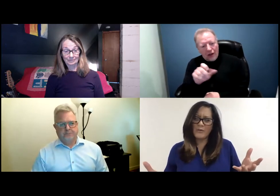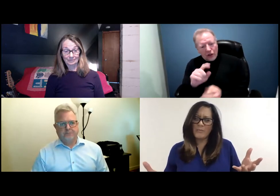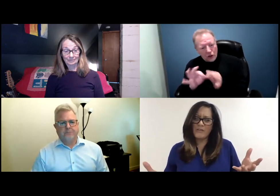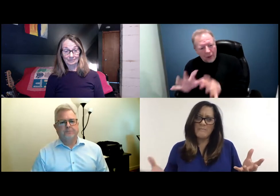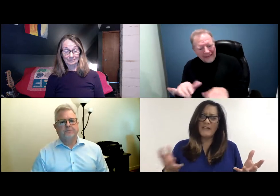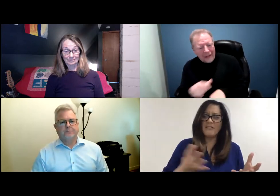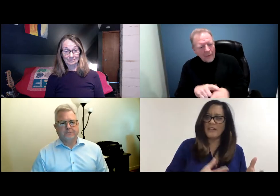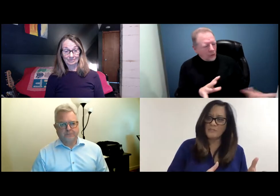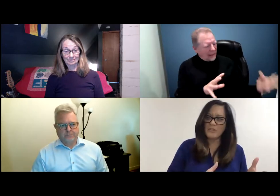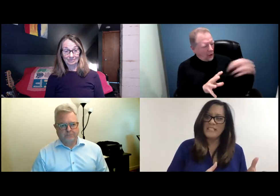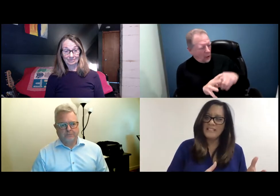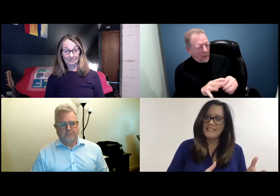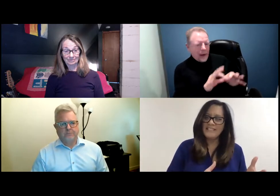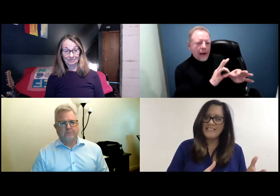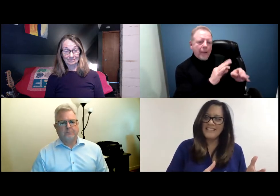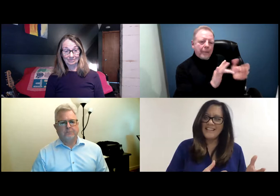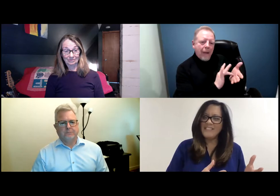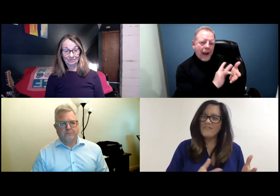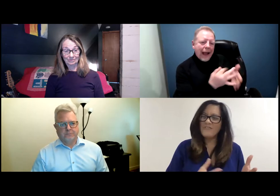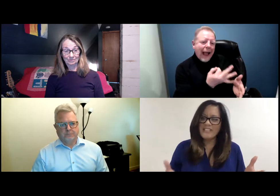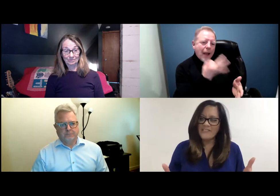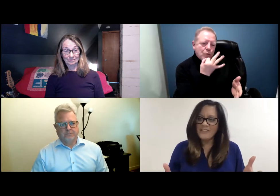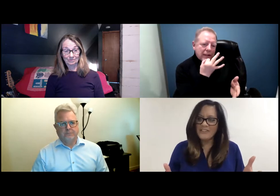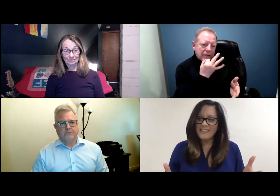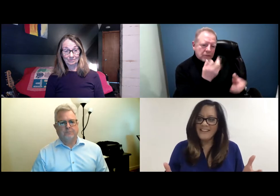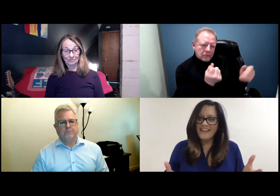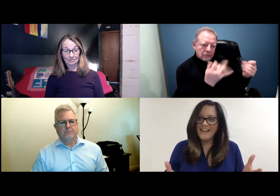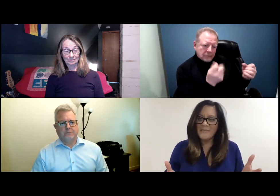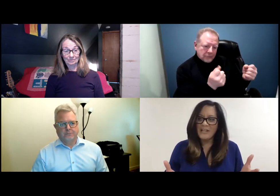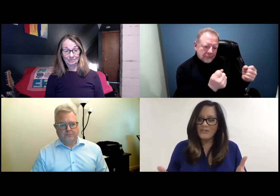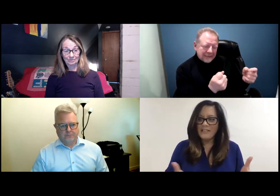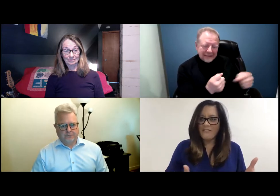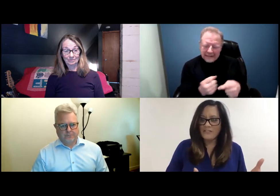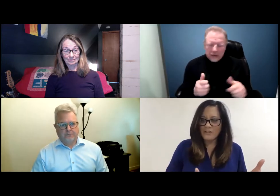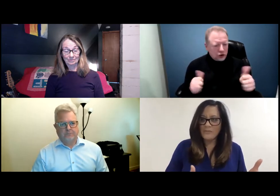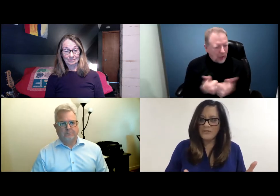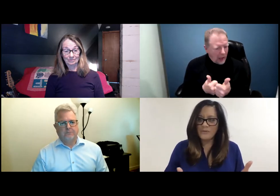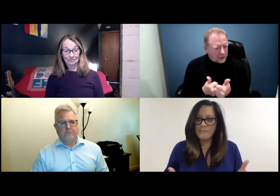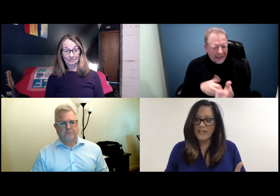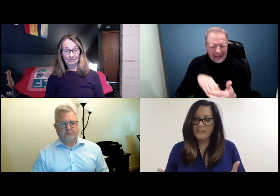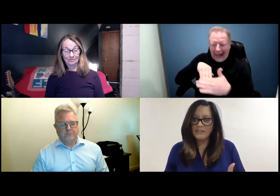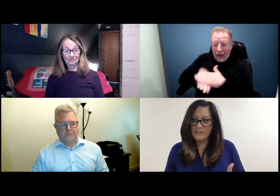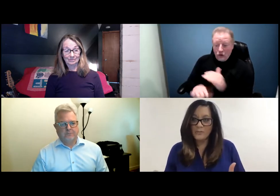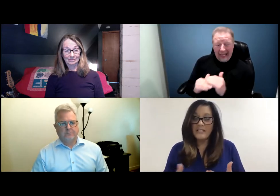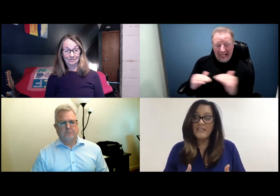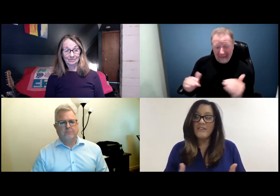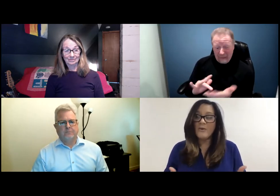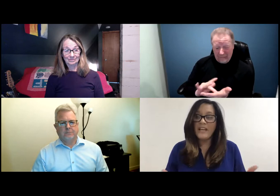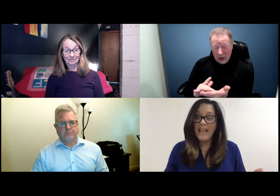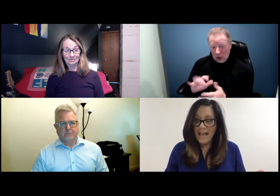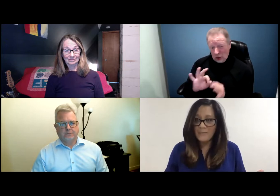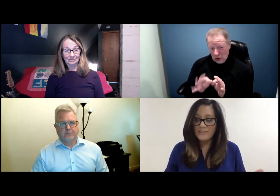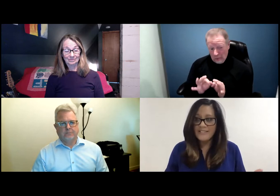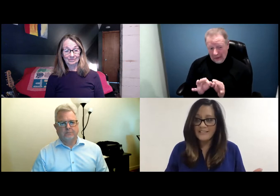to incorporate medical expertise, it's very difficult. Entry-level interpreters doing medical interpreting, even though